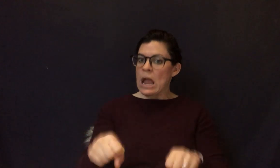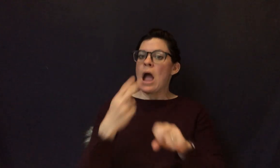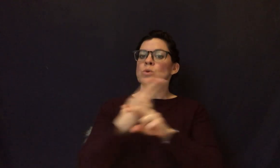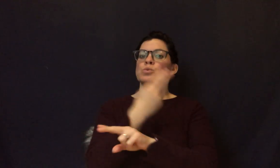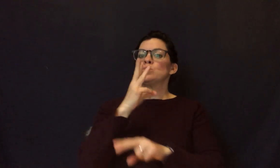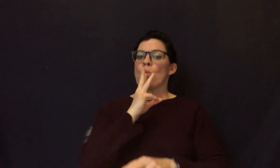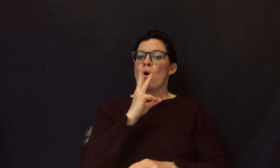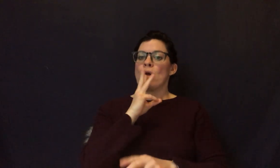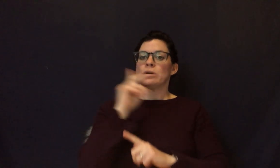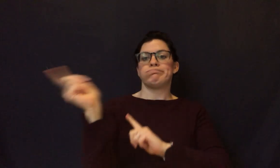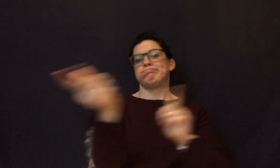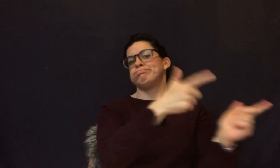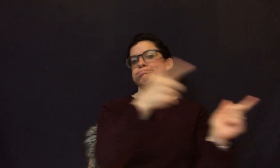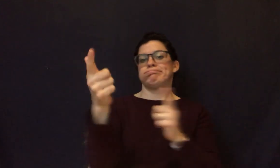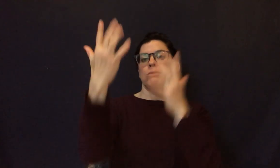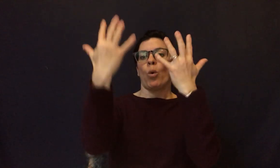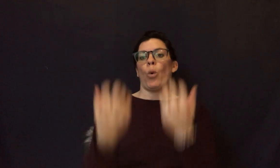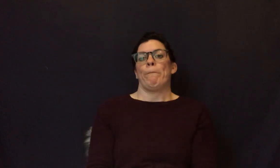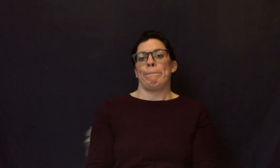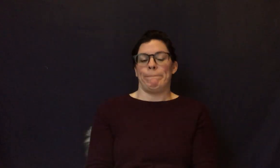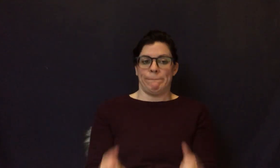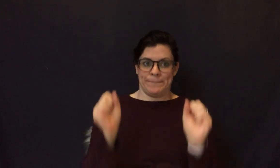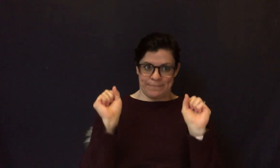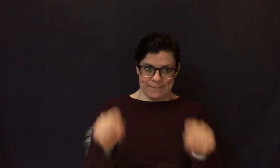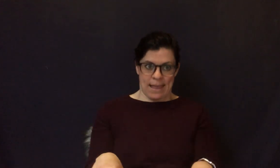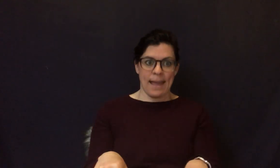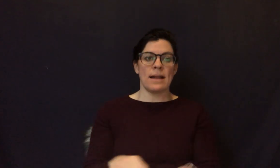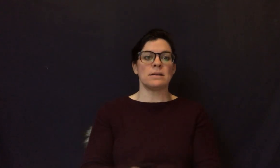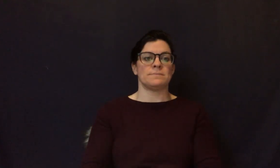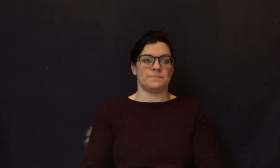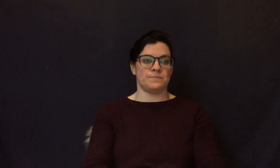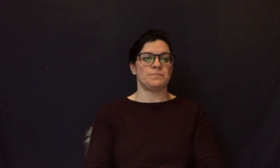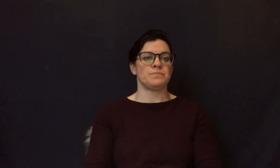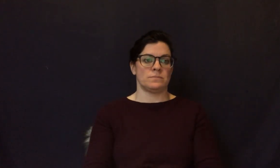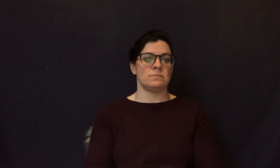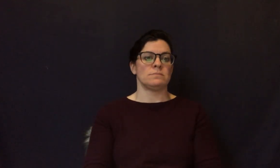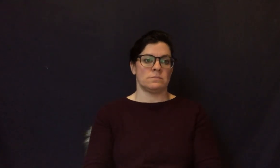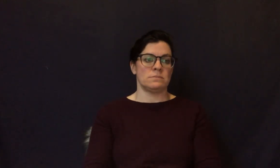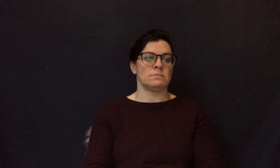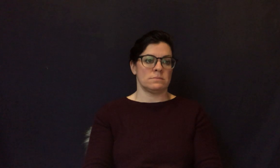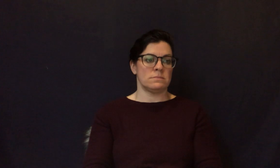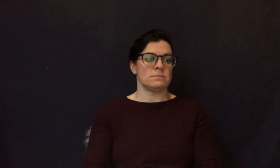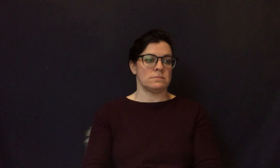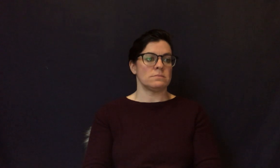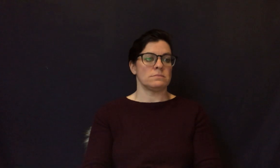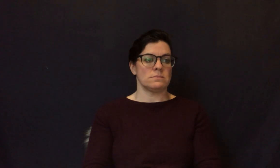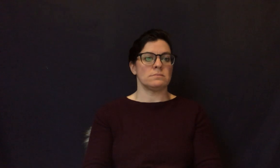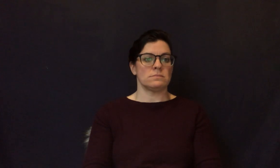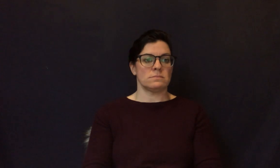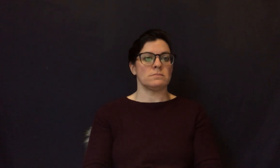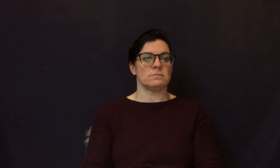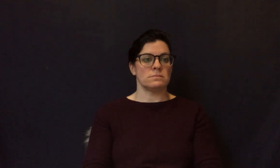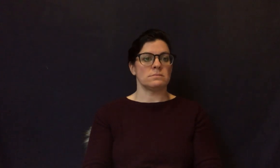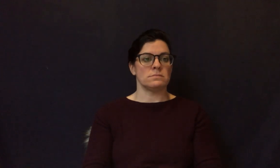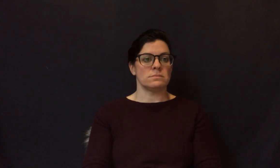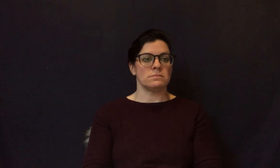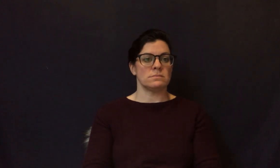right? Simple as it may seem, that is a Type A fire extinguisher. So Malachi, we didn't pick on you yet. What is a Type B